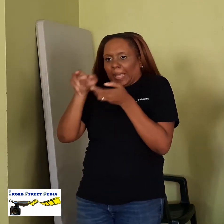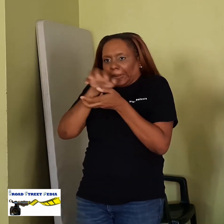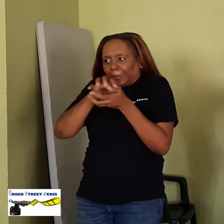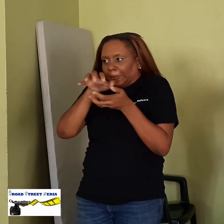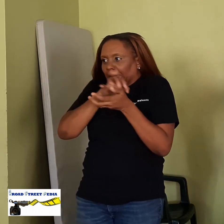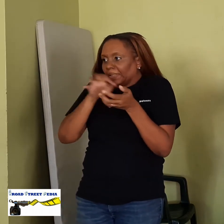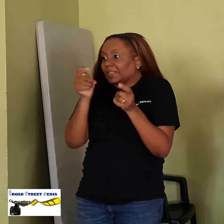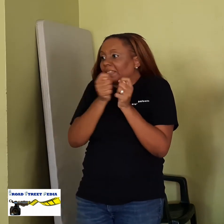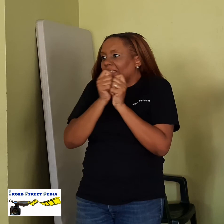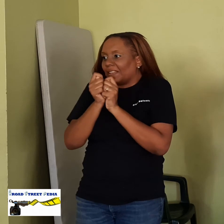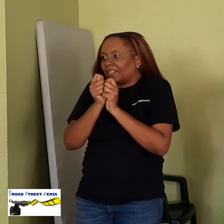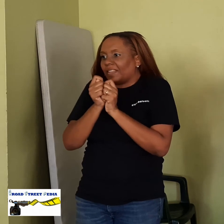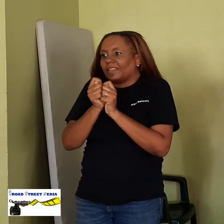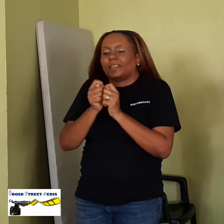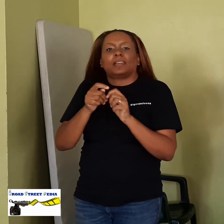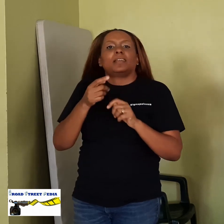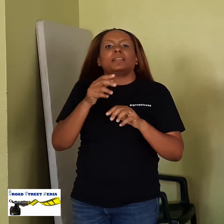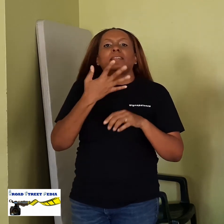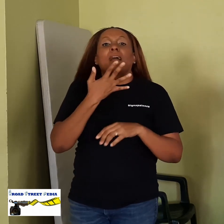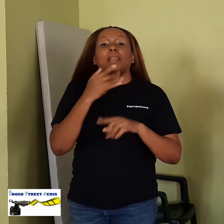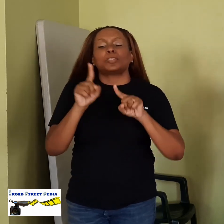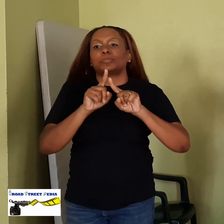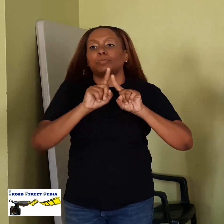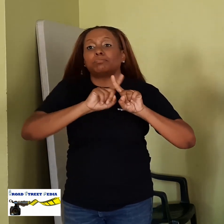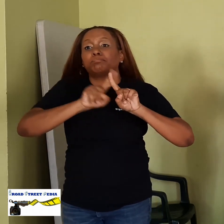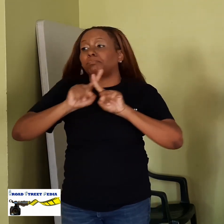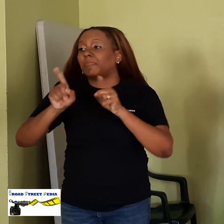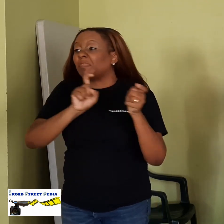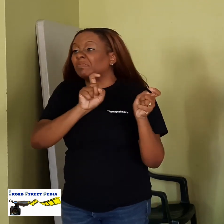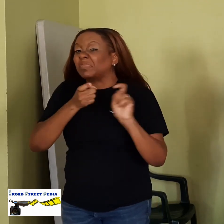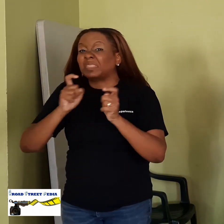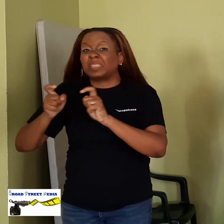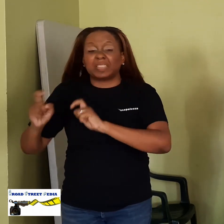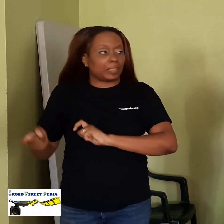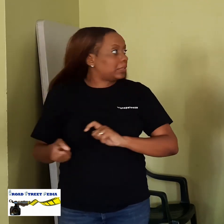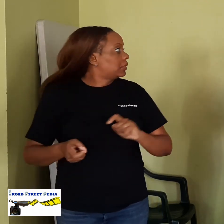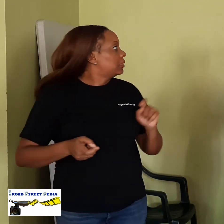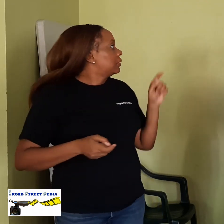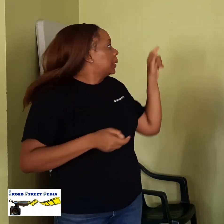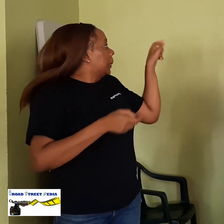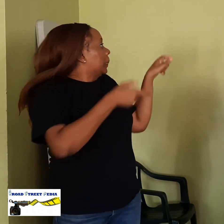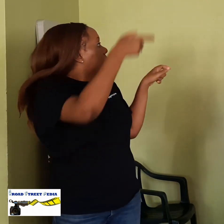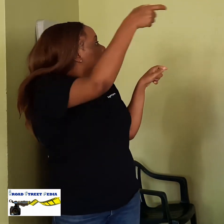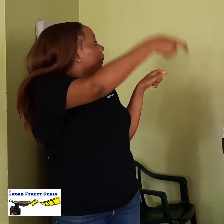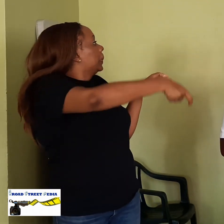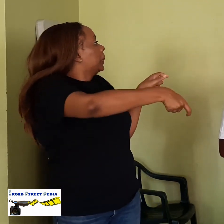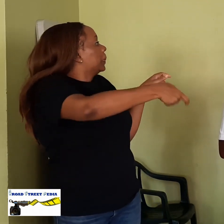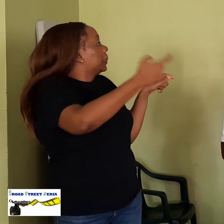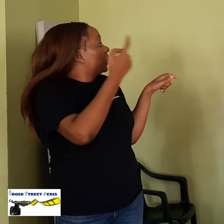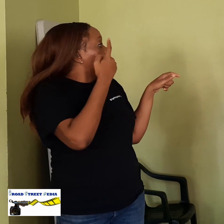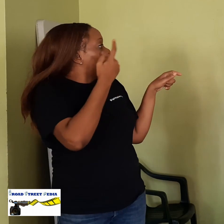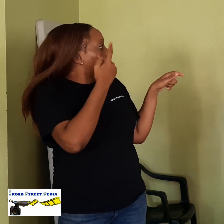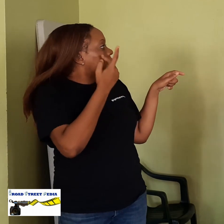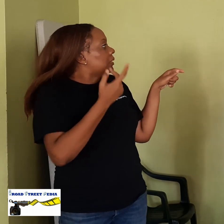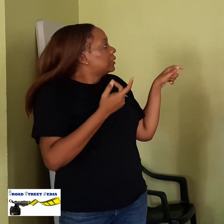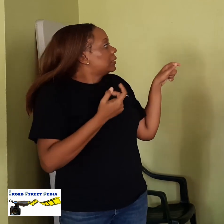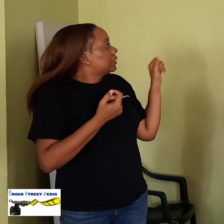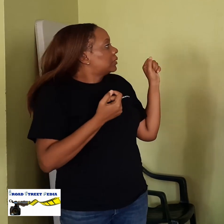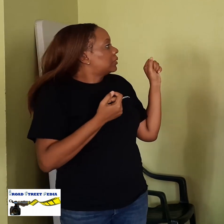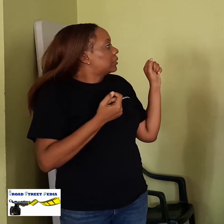cabbage or the lettuce or the snap beans and the eggplant and the broccoli and the sweet potato that we see here,